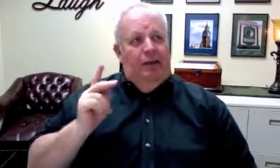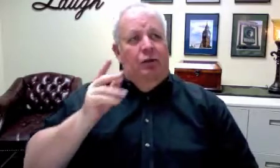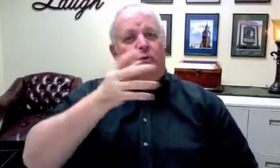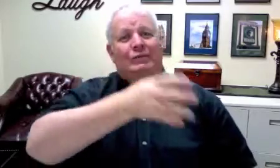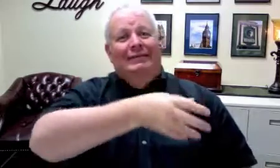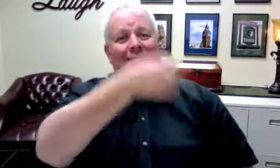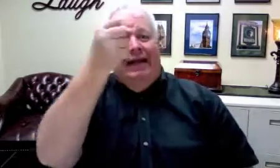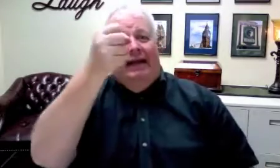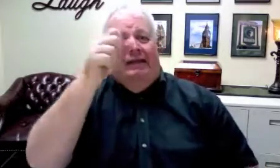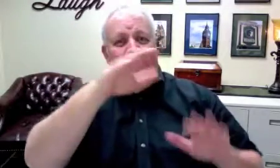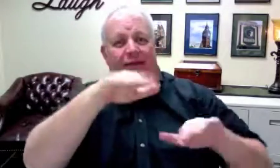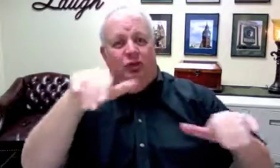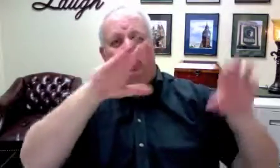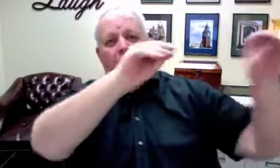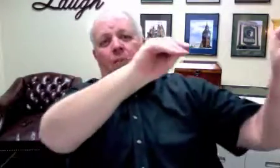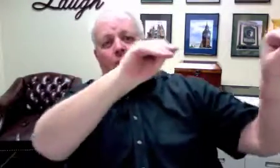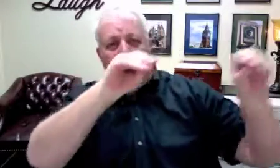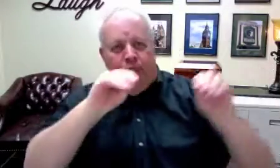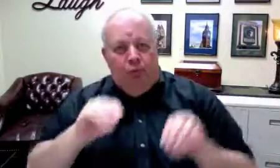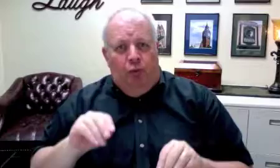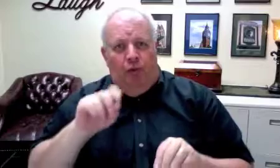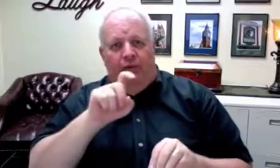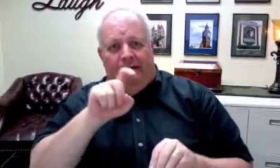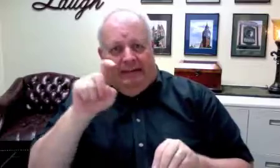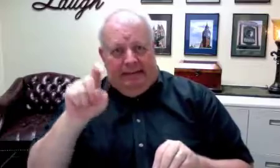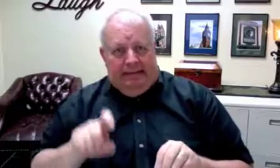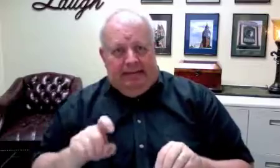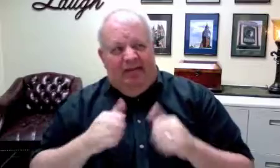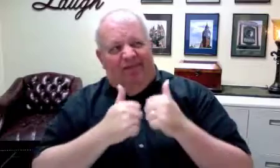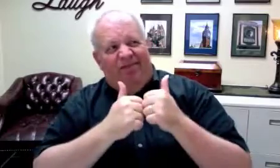from their father in Salem.